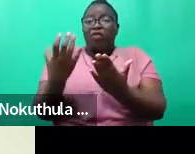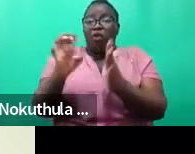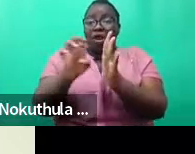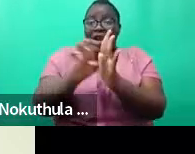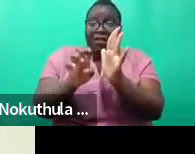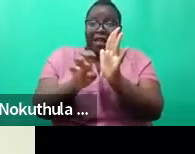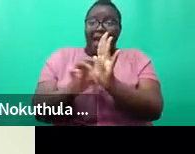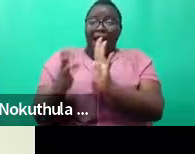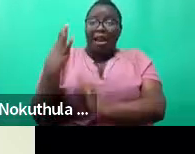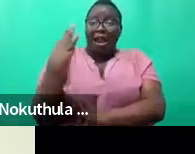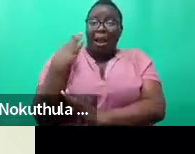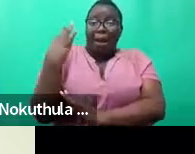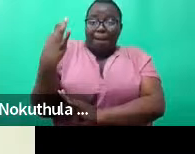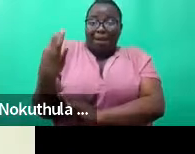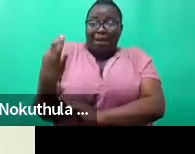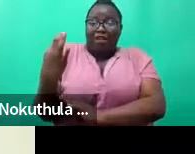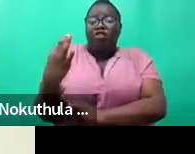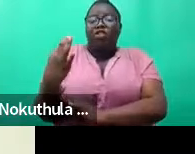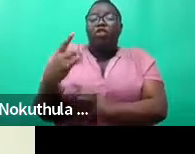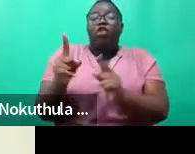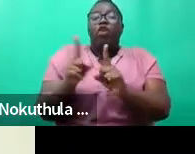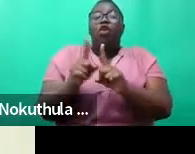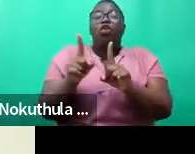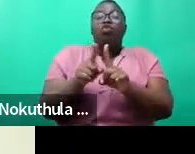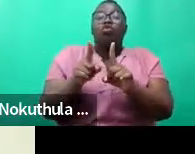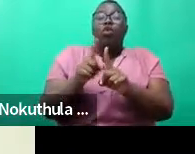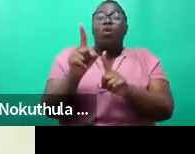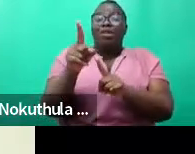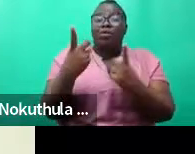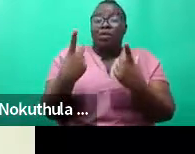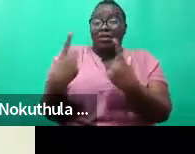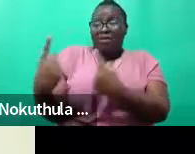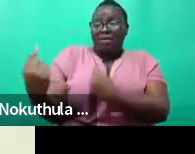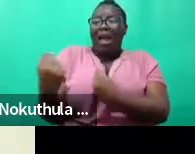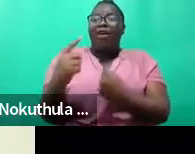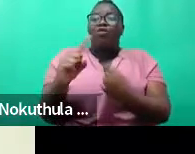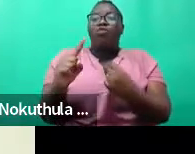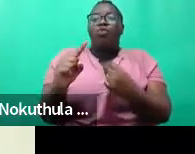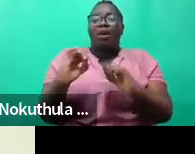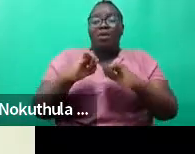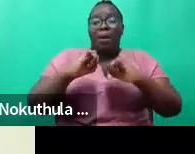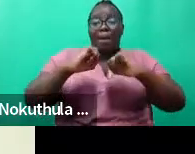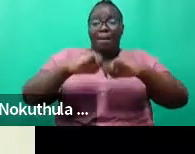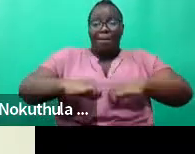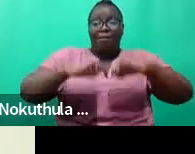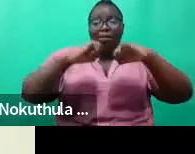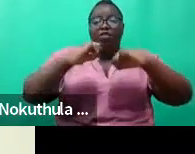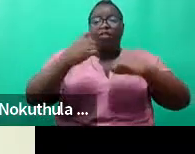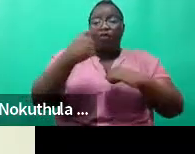clearance application, and of course it was conducted with the permission of the participants.